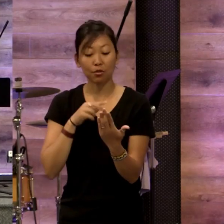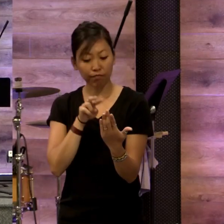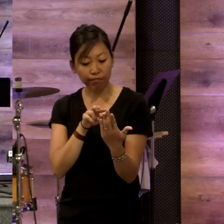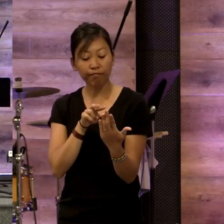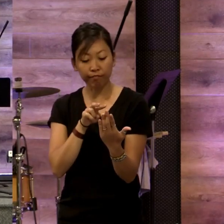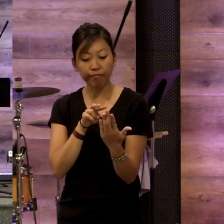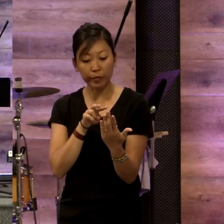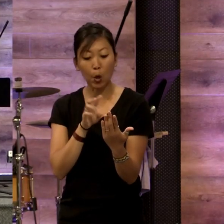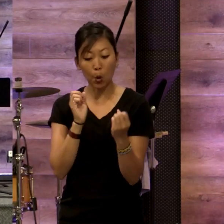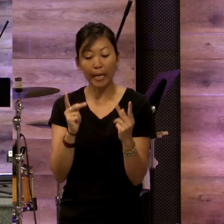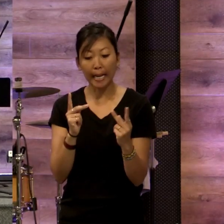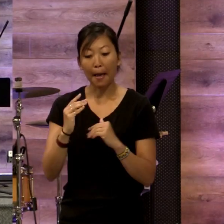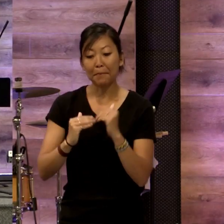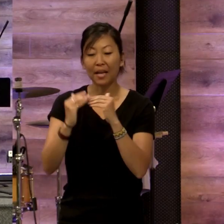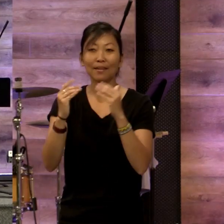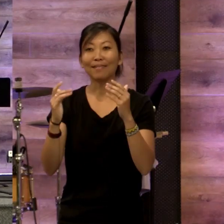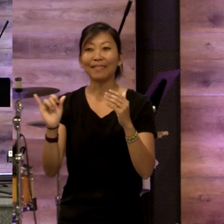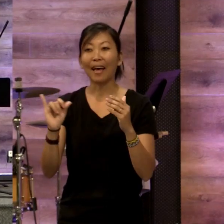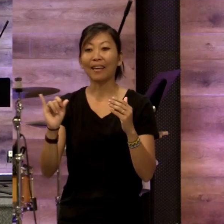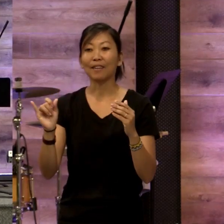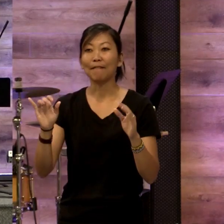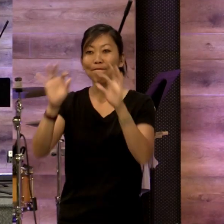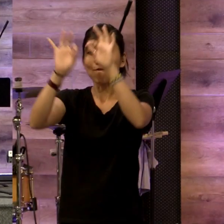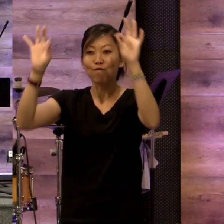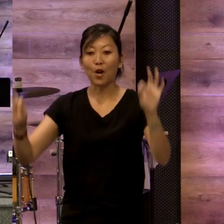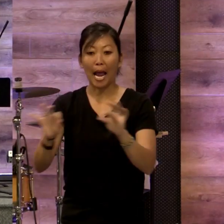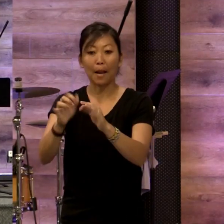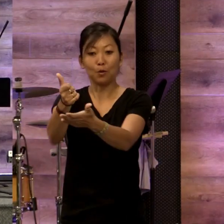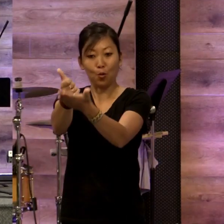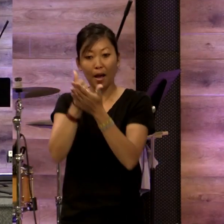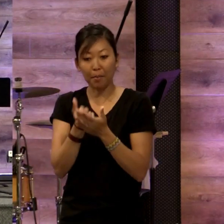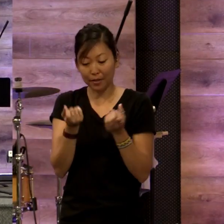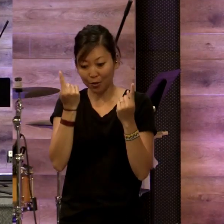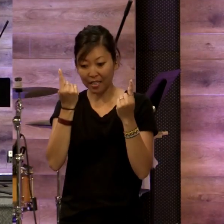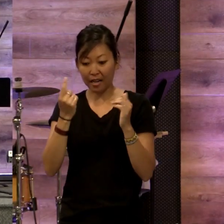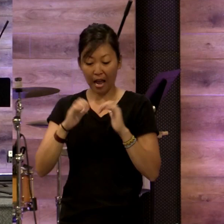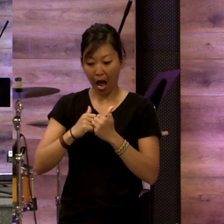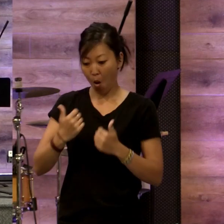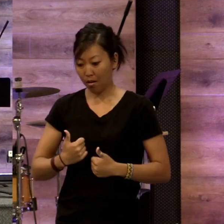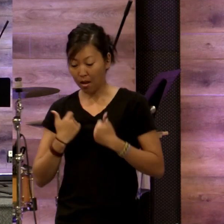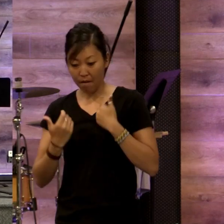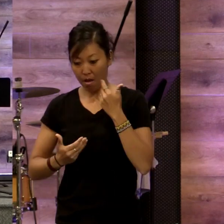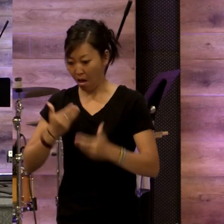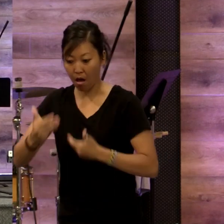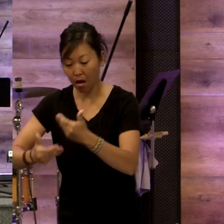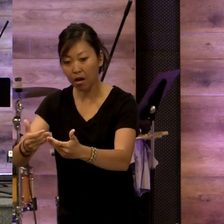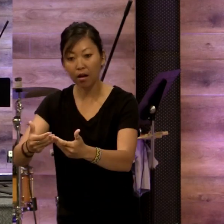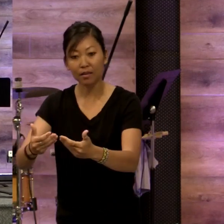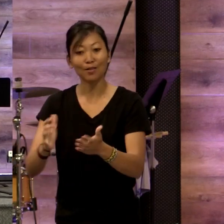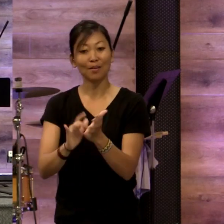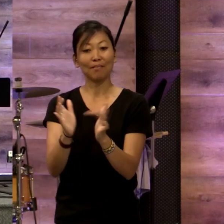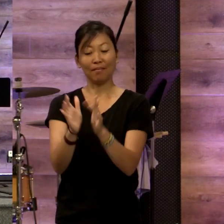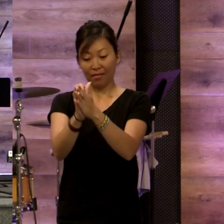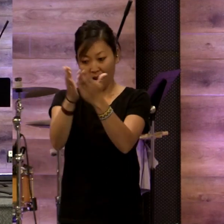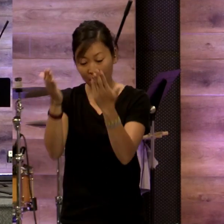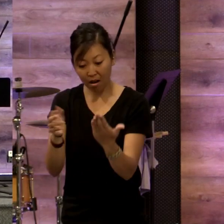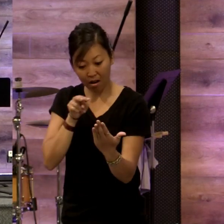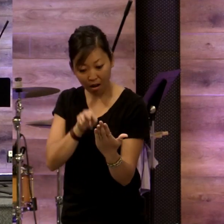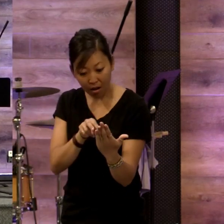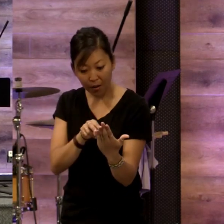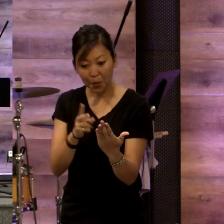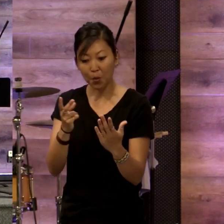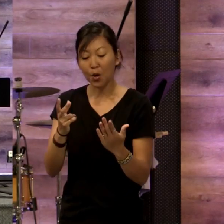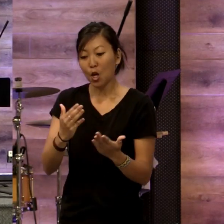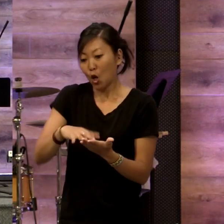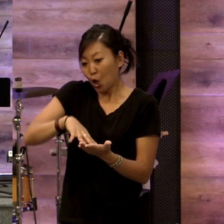to understand the ups and the downs and the all-arounds of life. We open up God's Word. We become familiar with the story of the